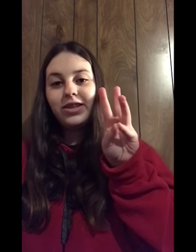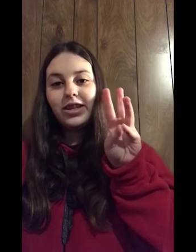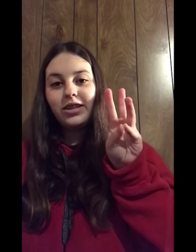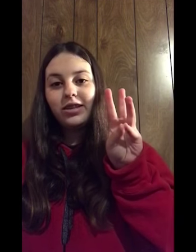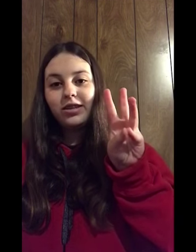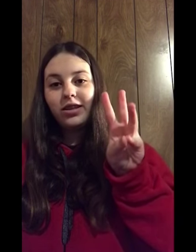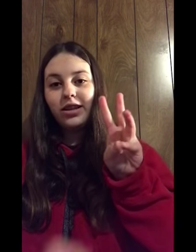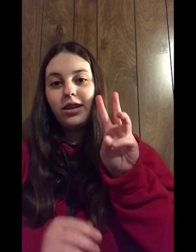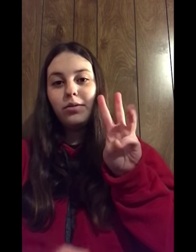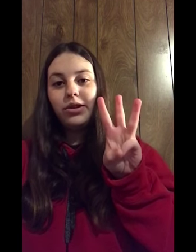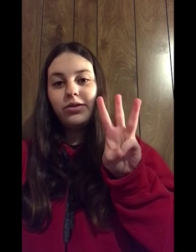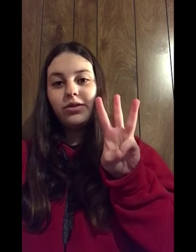6, like a W,